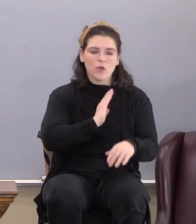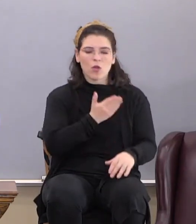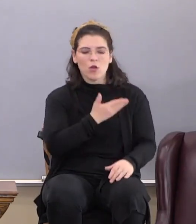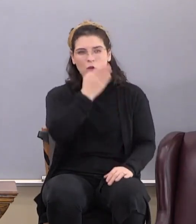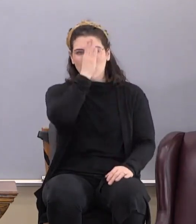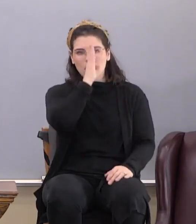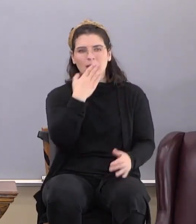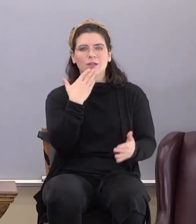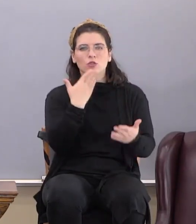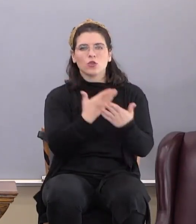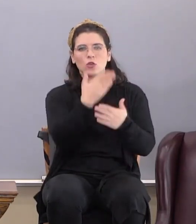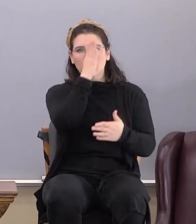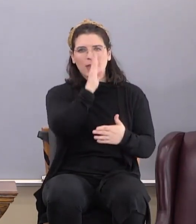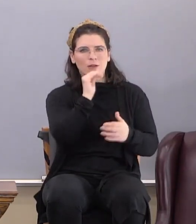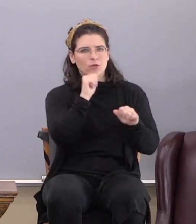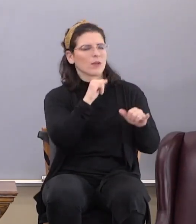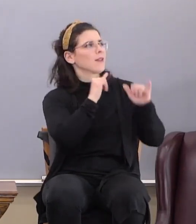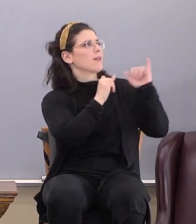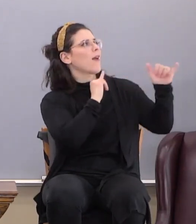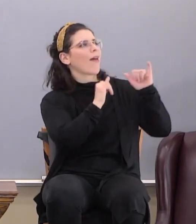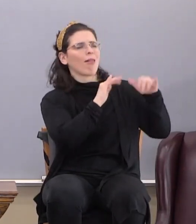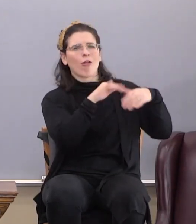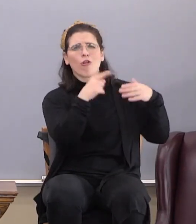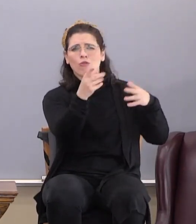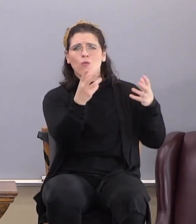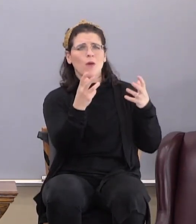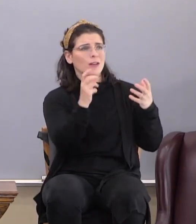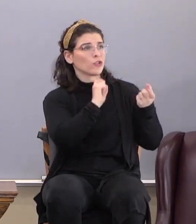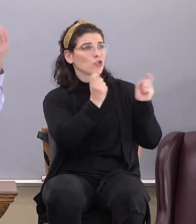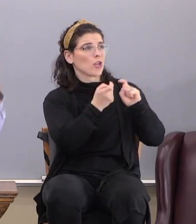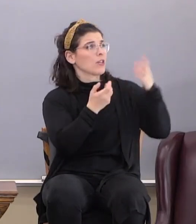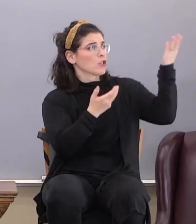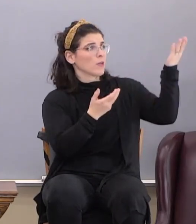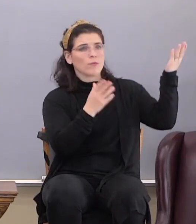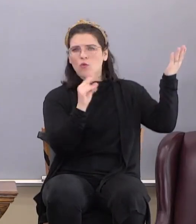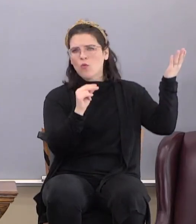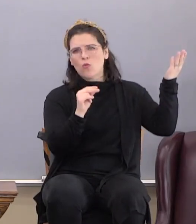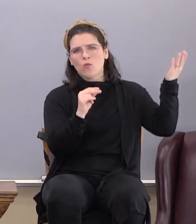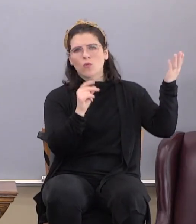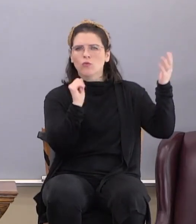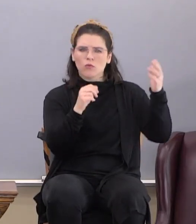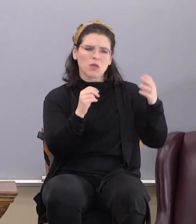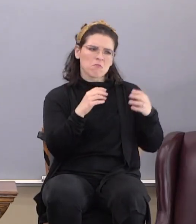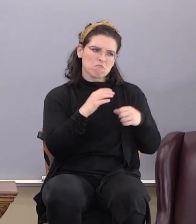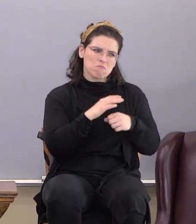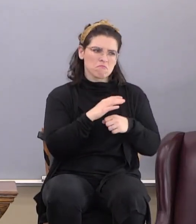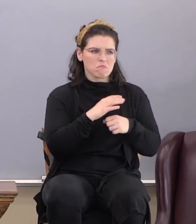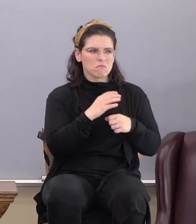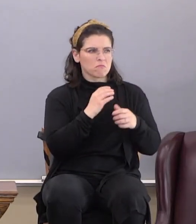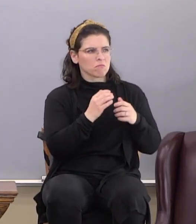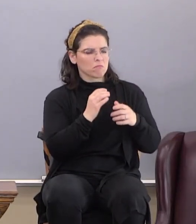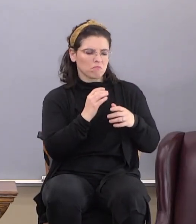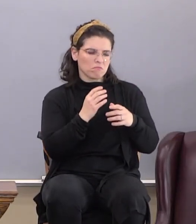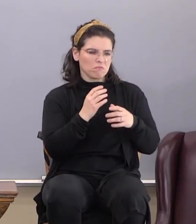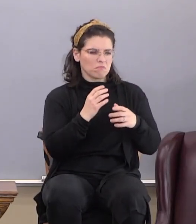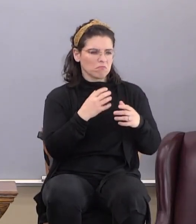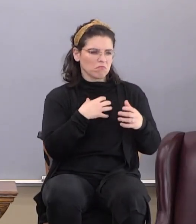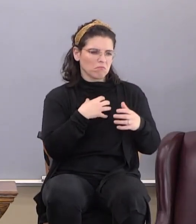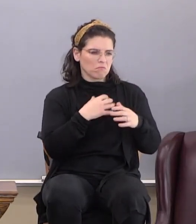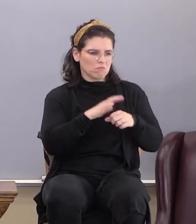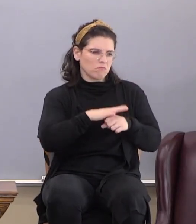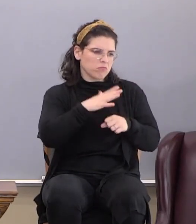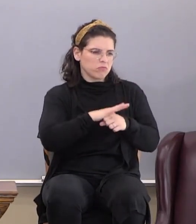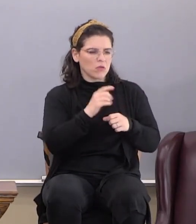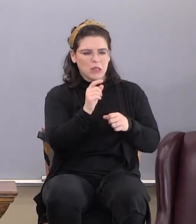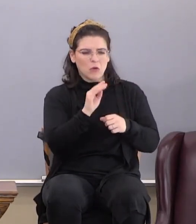You can yell all you want. It's not going to change Him. It'll maybe, you know, you can vent a little bit. But just remember, where is the Spirit in all of